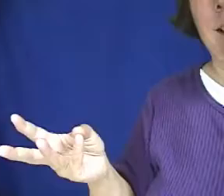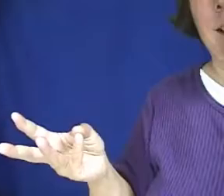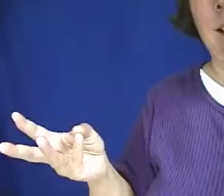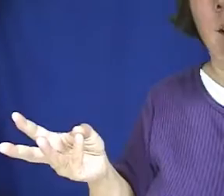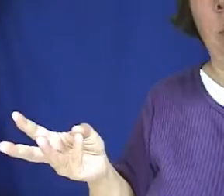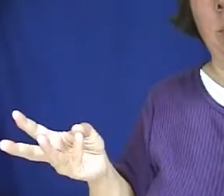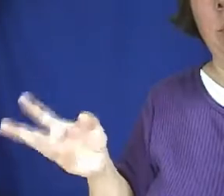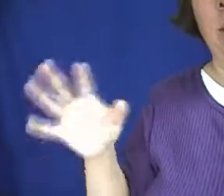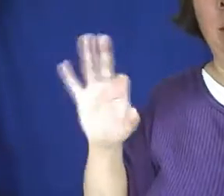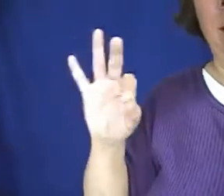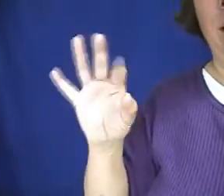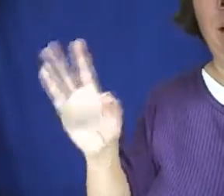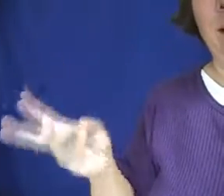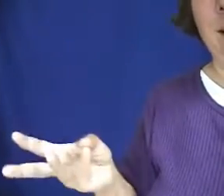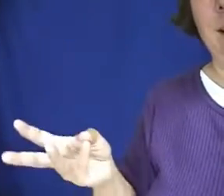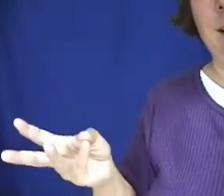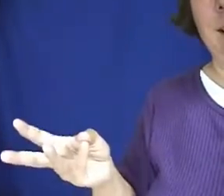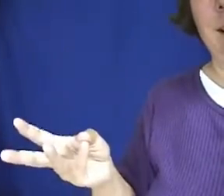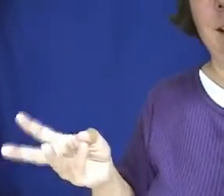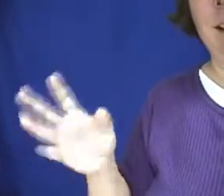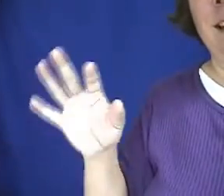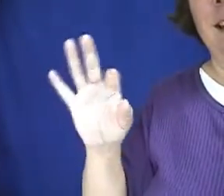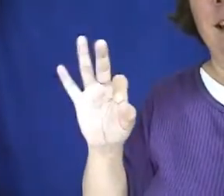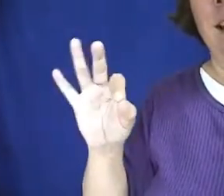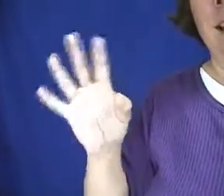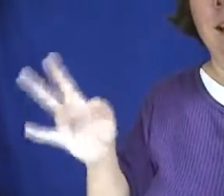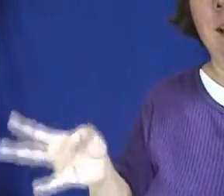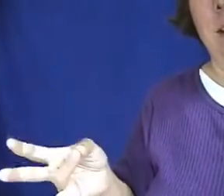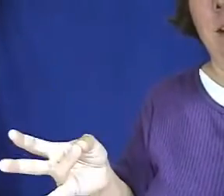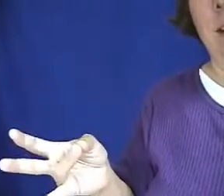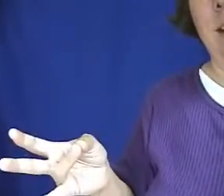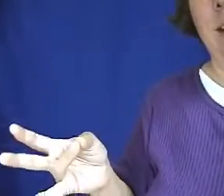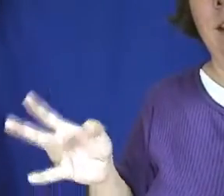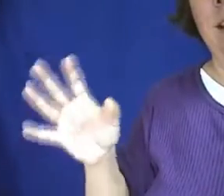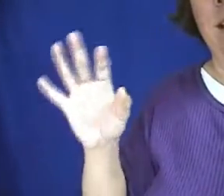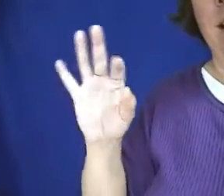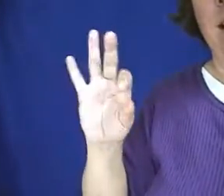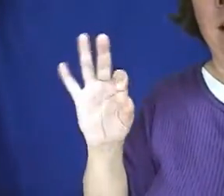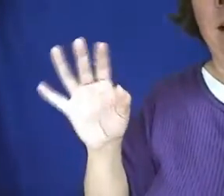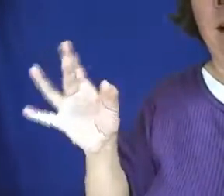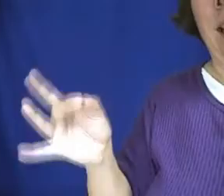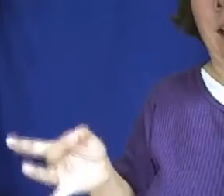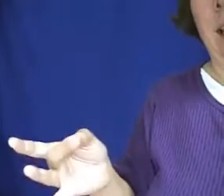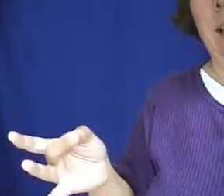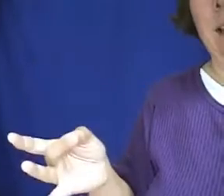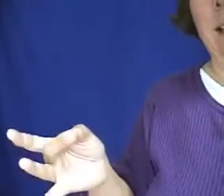96, almost missed that one, 96, 97, 98,